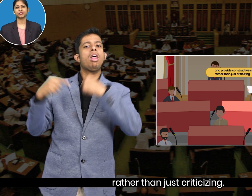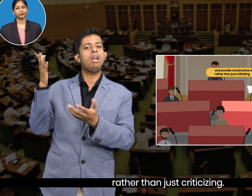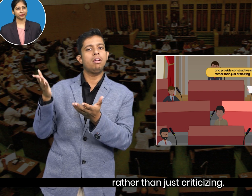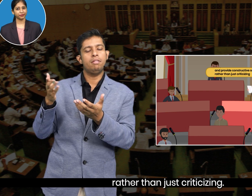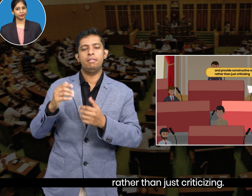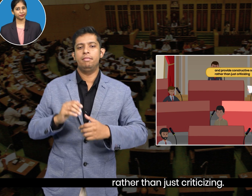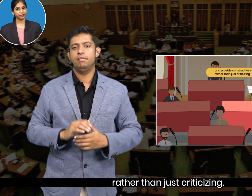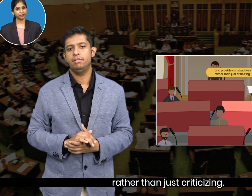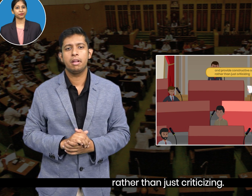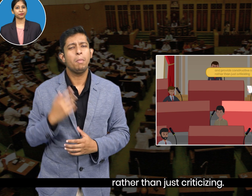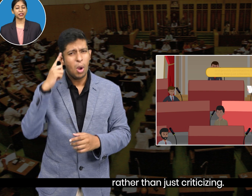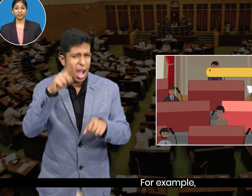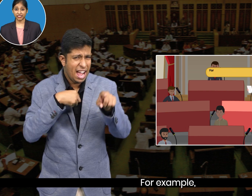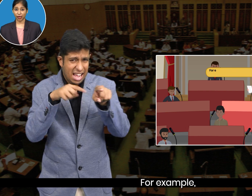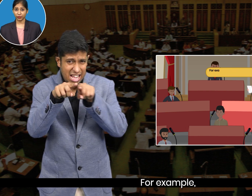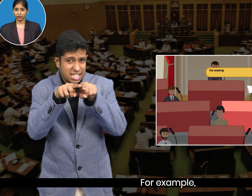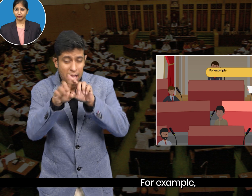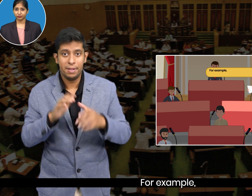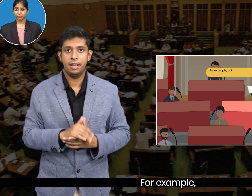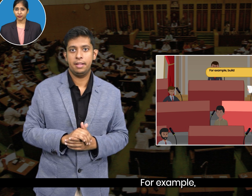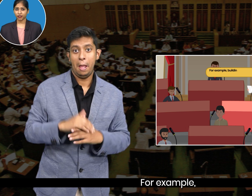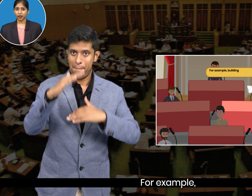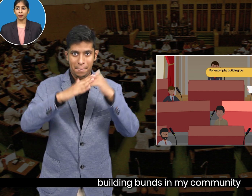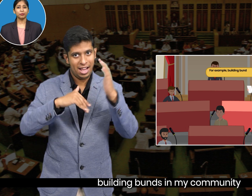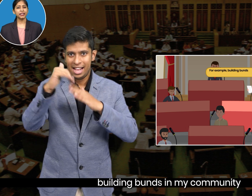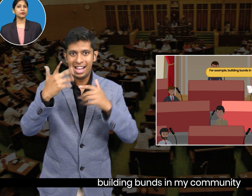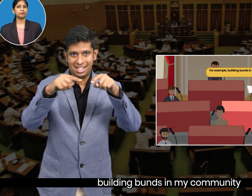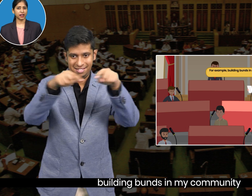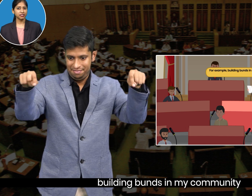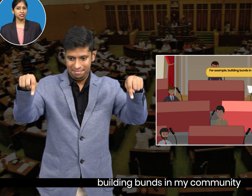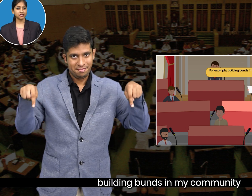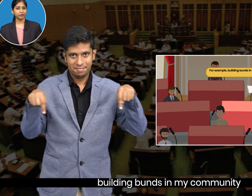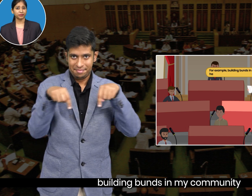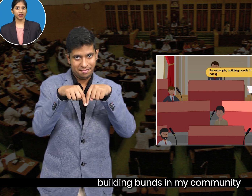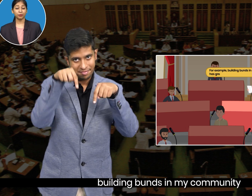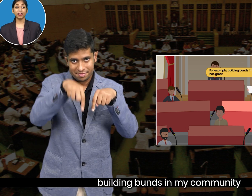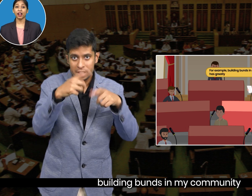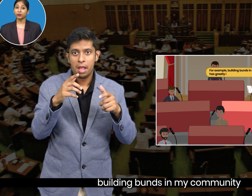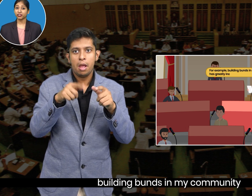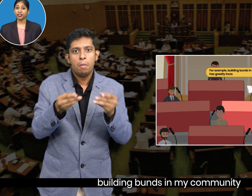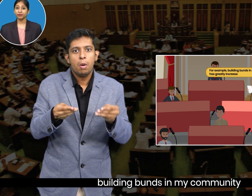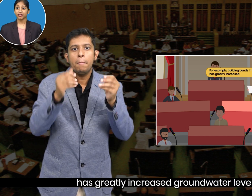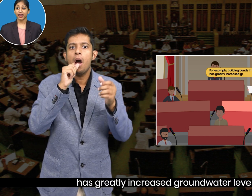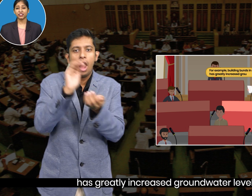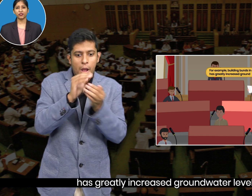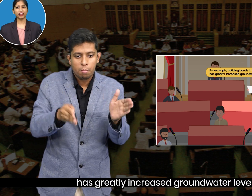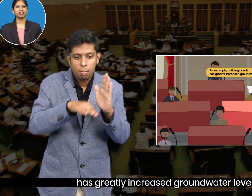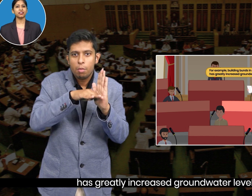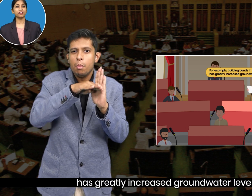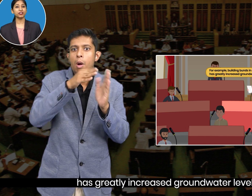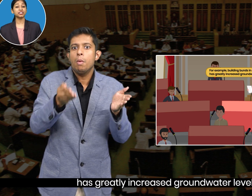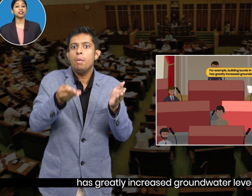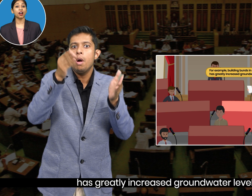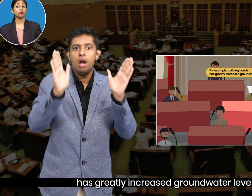criticizing. For example, building bunds in my community has